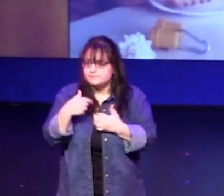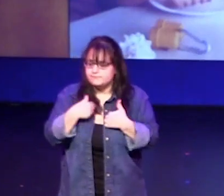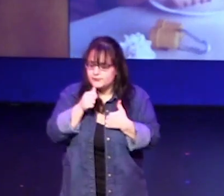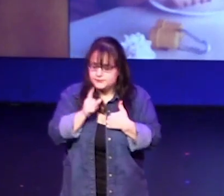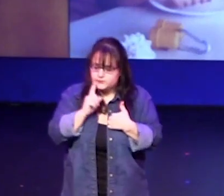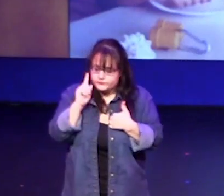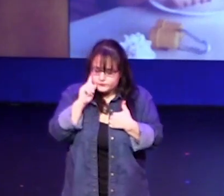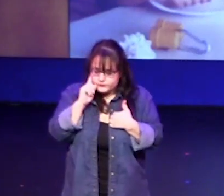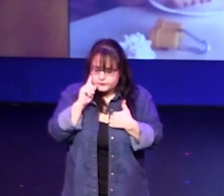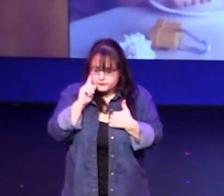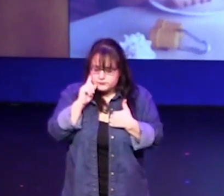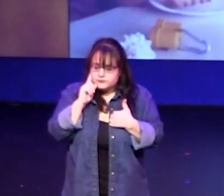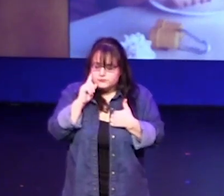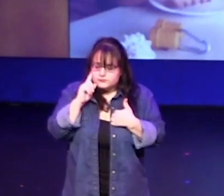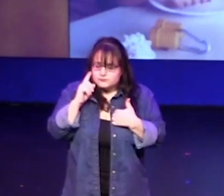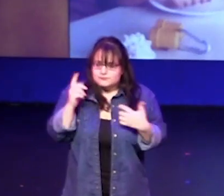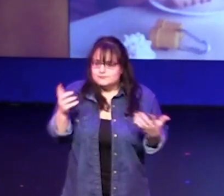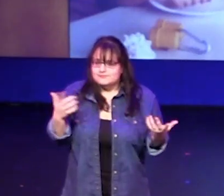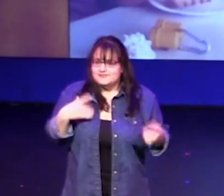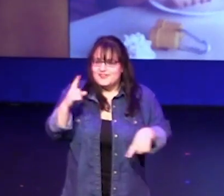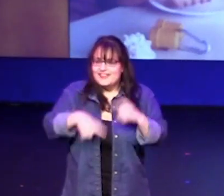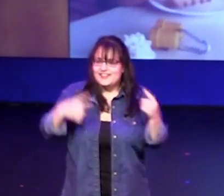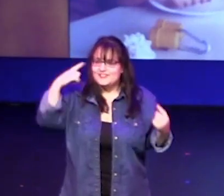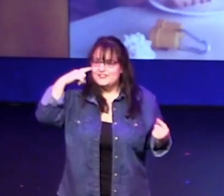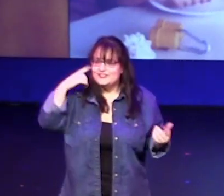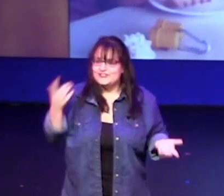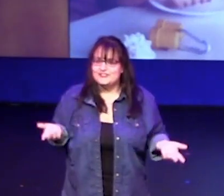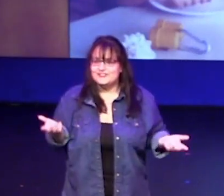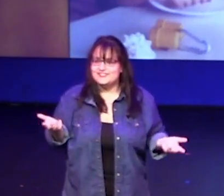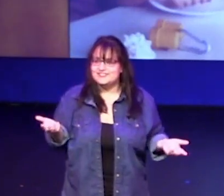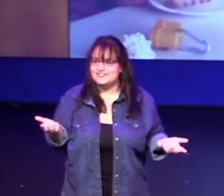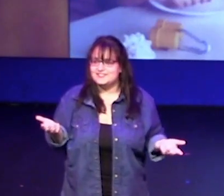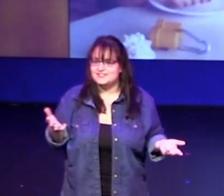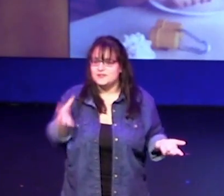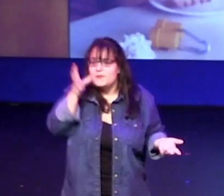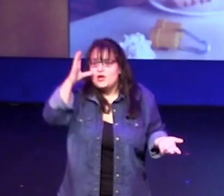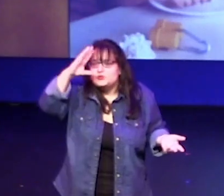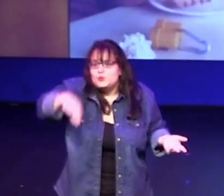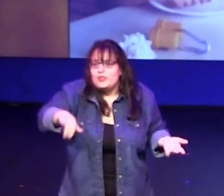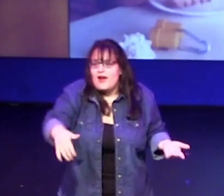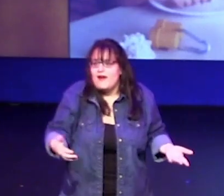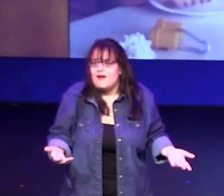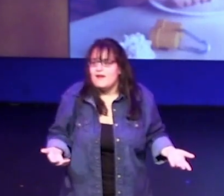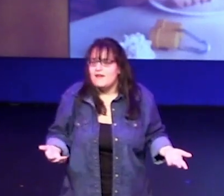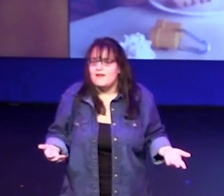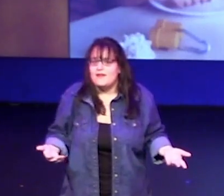That's something I believed about myself. I wasn't deaf. But I knew that I couldn't hear. My parents knew